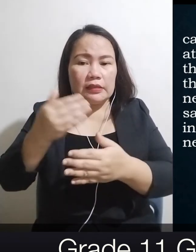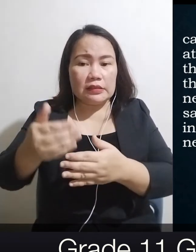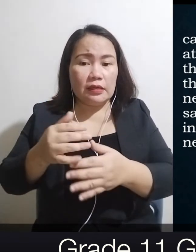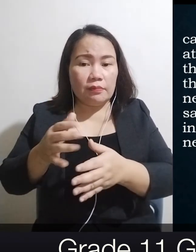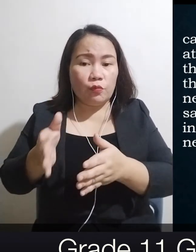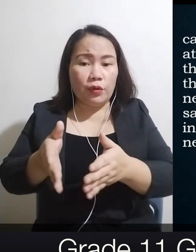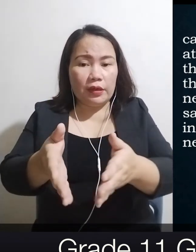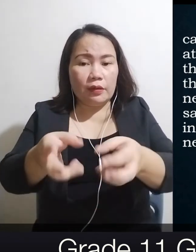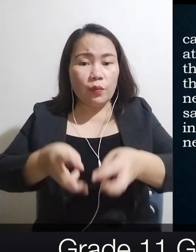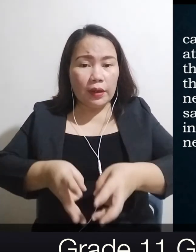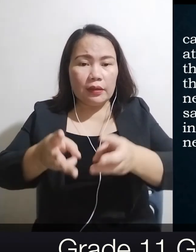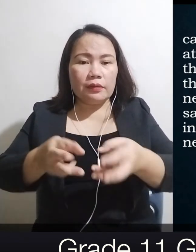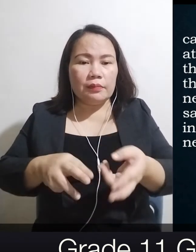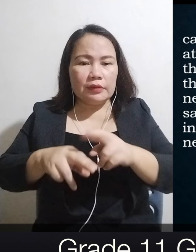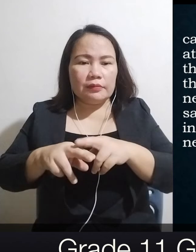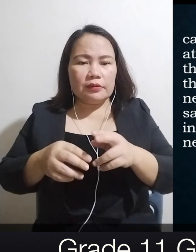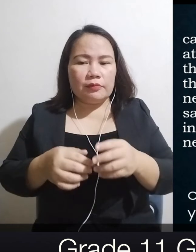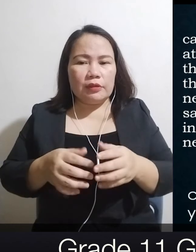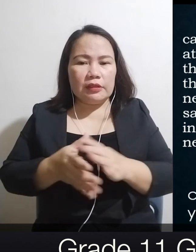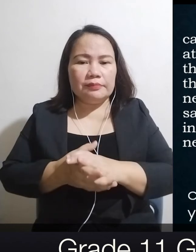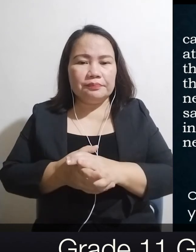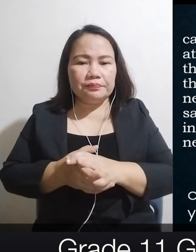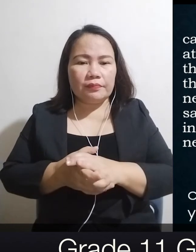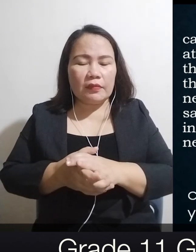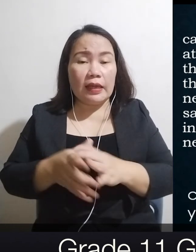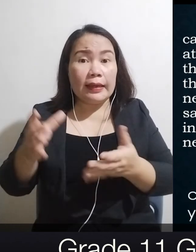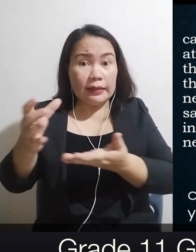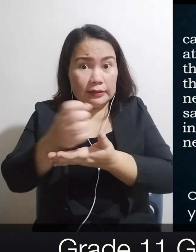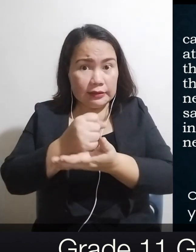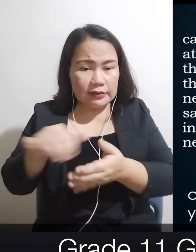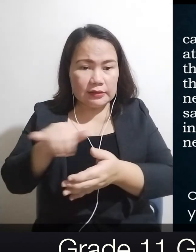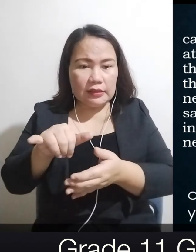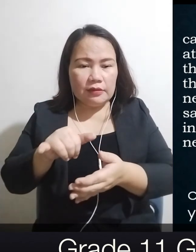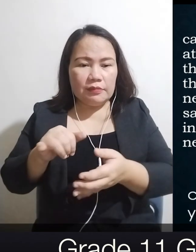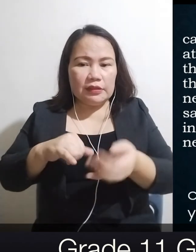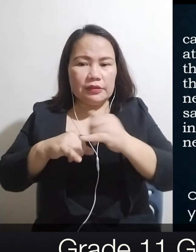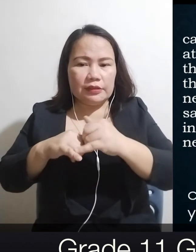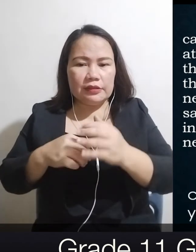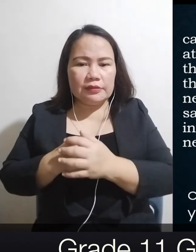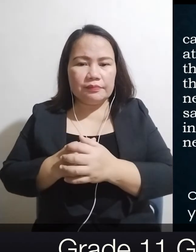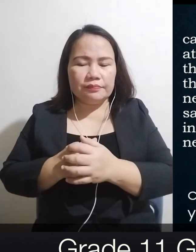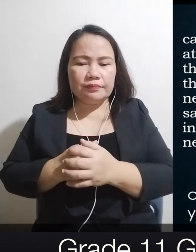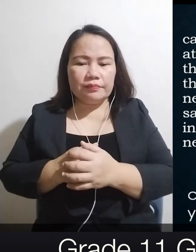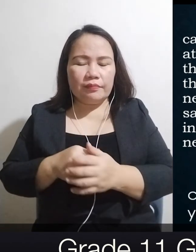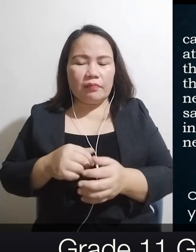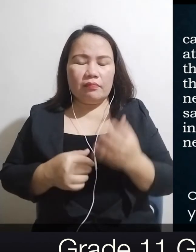earn interest in the next period. So by using this,